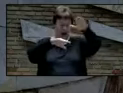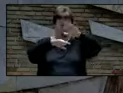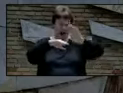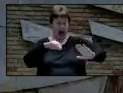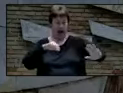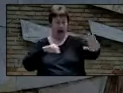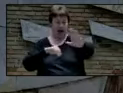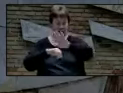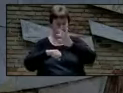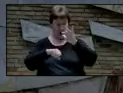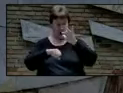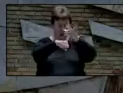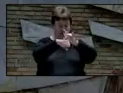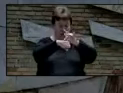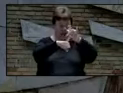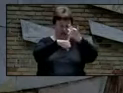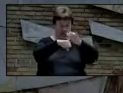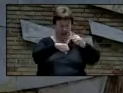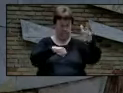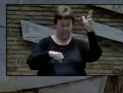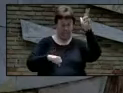their reach,